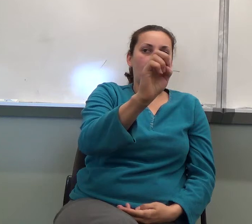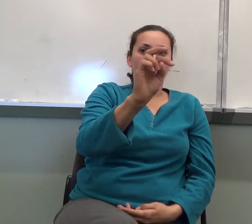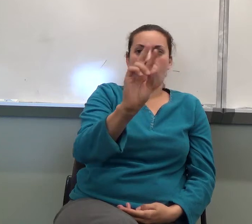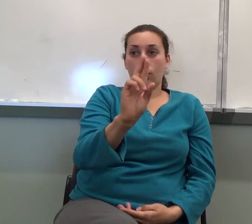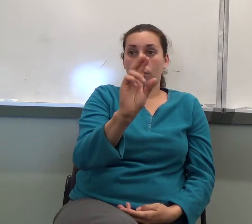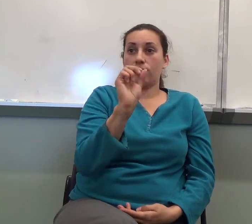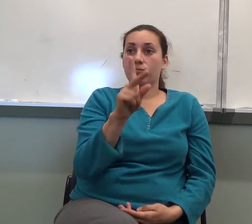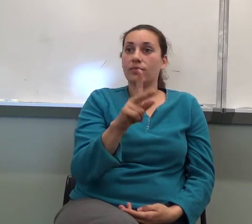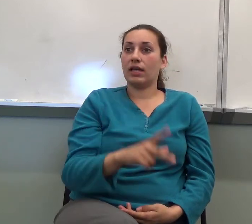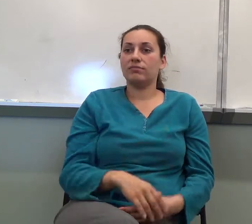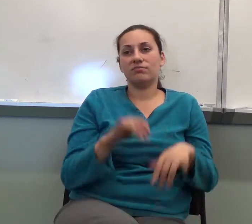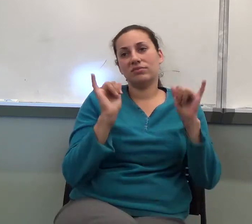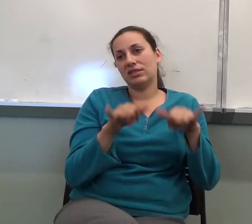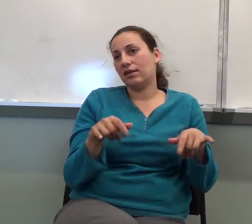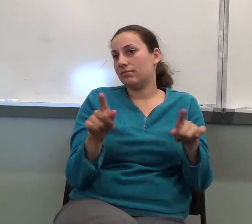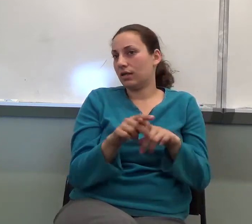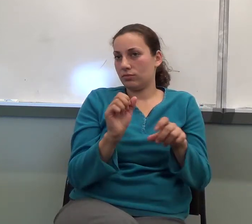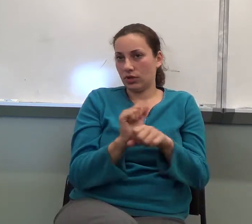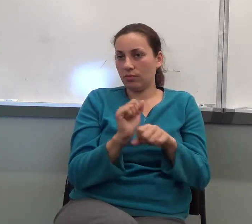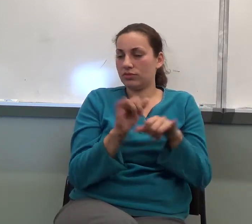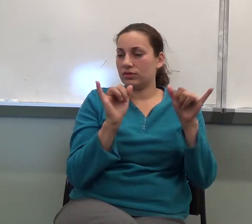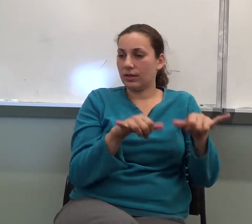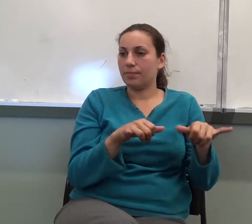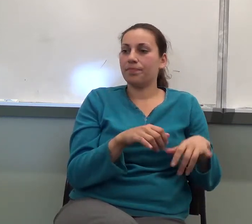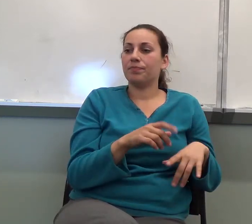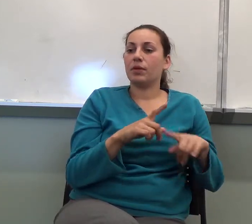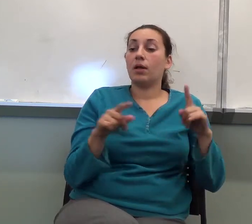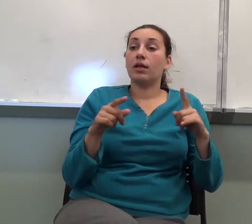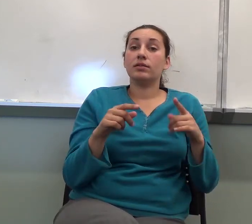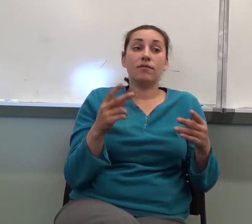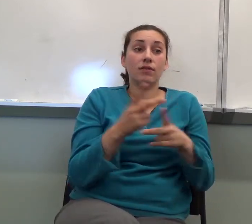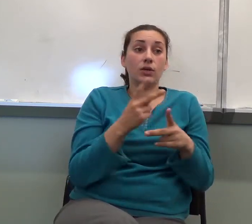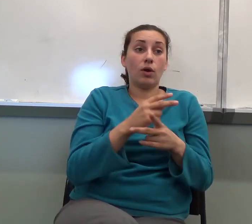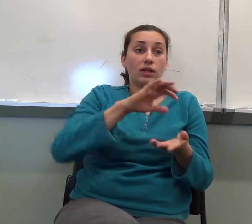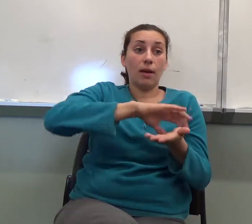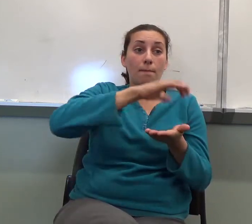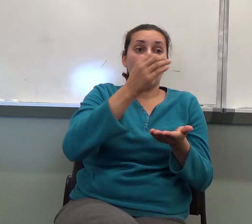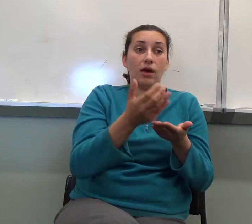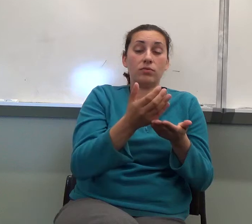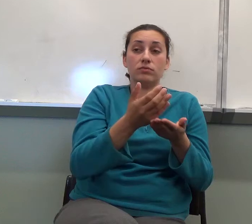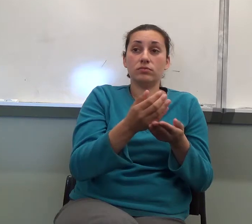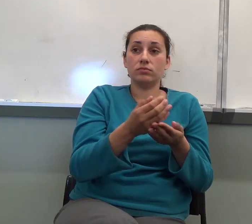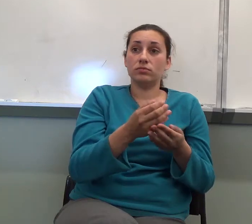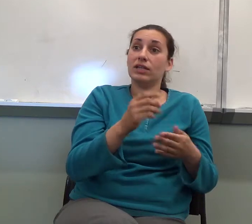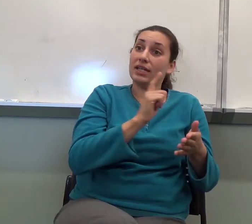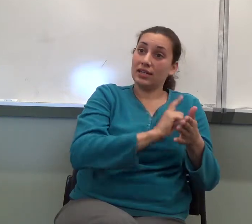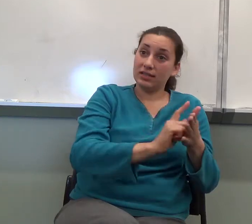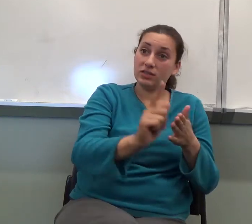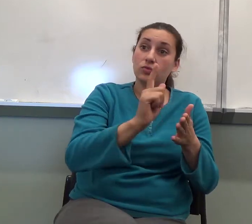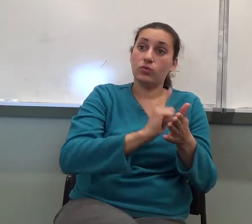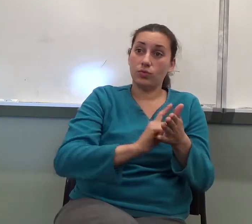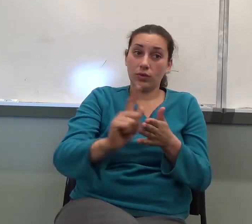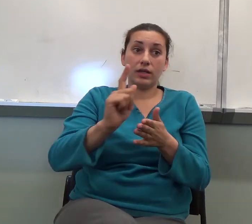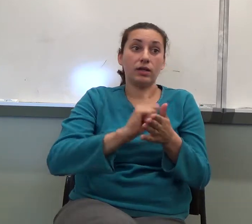in order to figure out the amount that you have to add to his $400 per week, you go back to this idea.